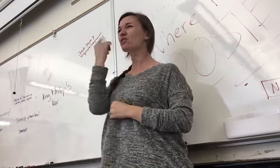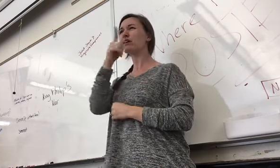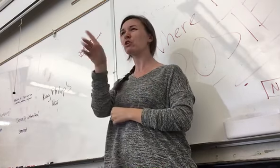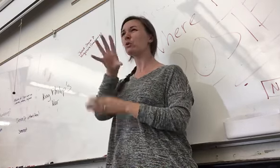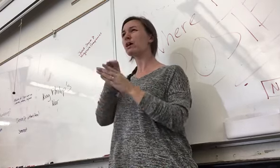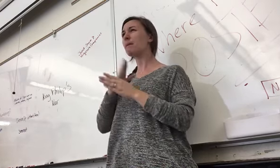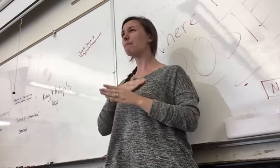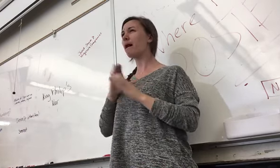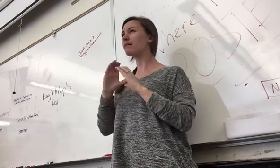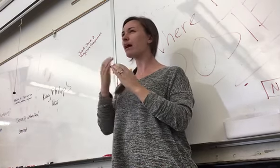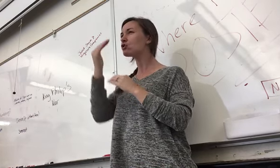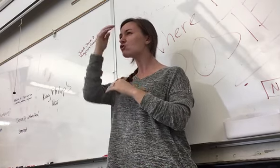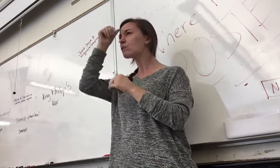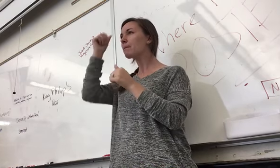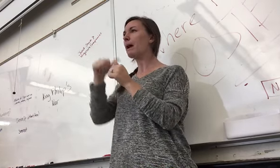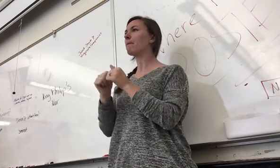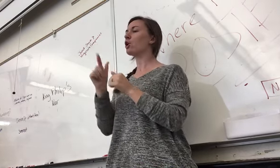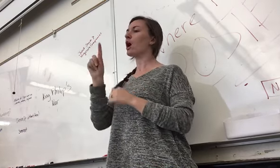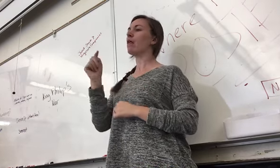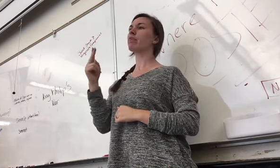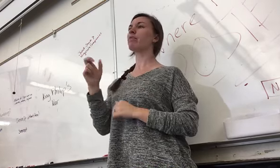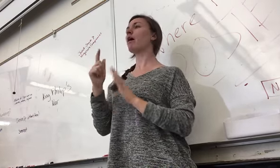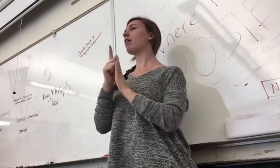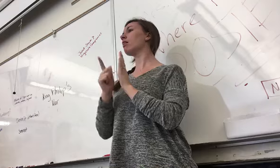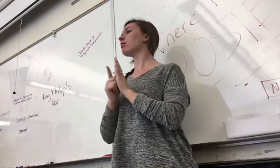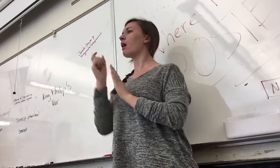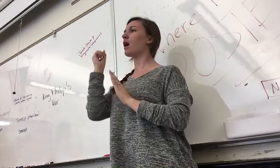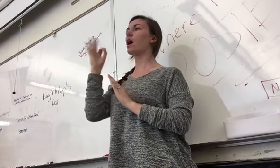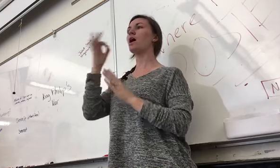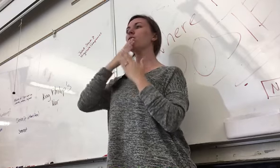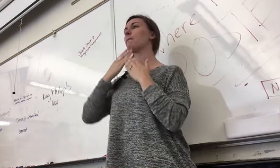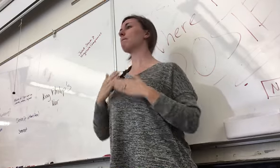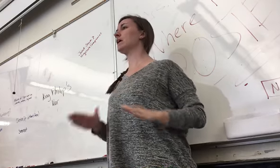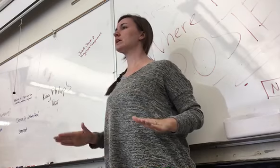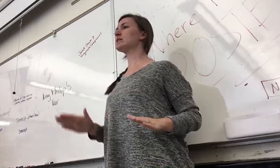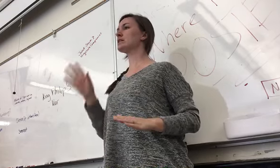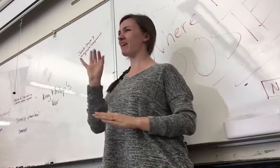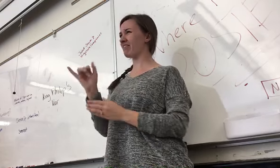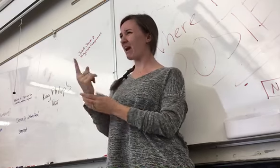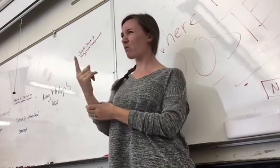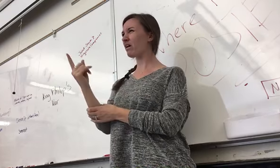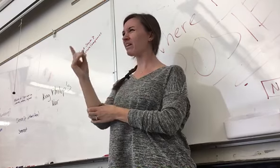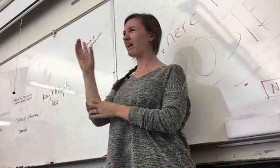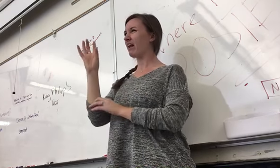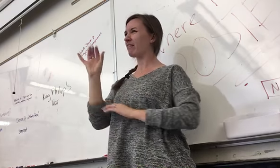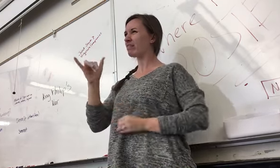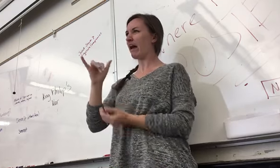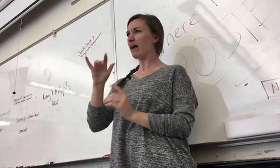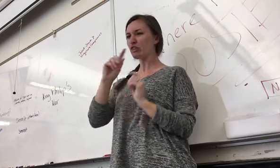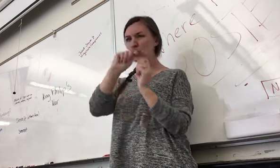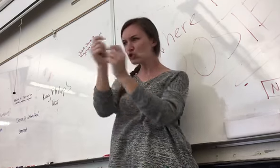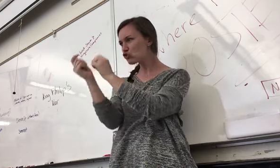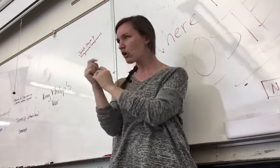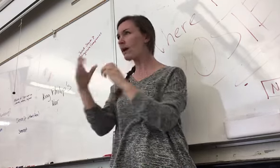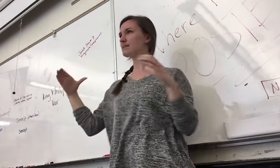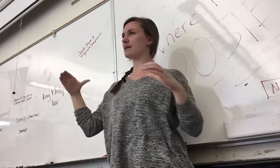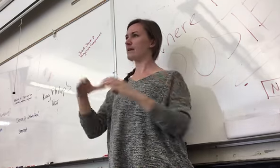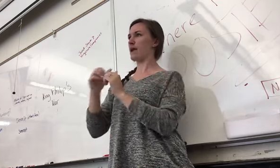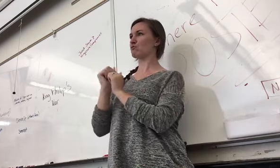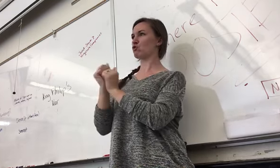like the Law of Great Peace. The idea was to come together as one for peace, help each other in